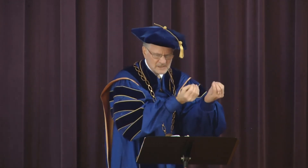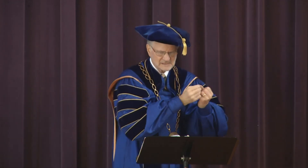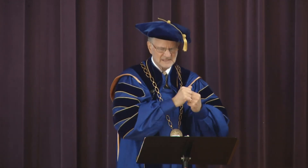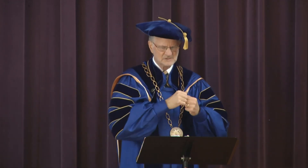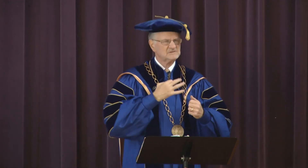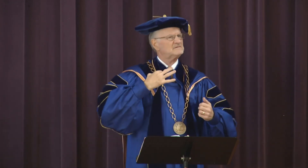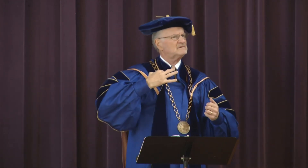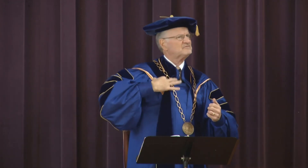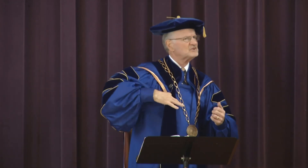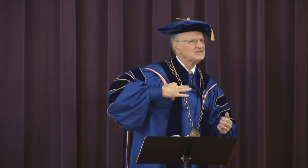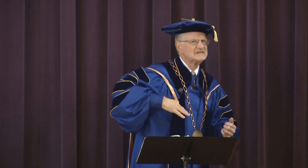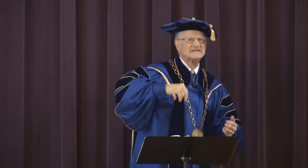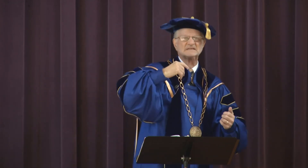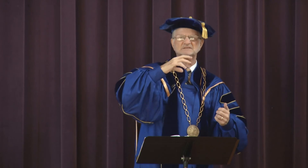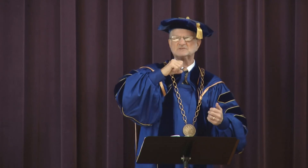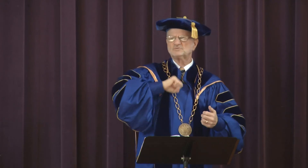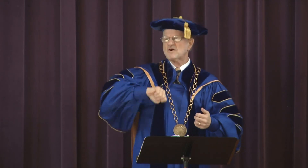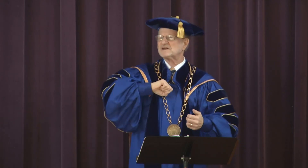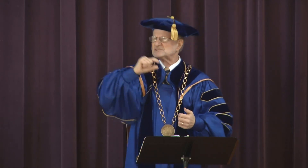They were religious organizations,